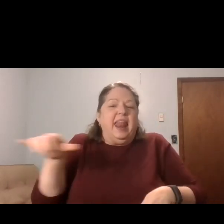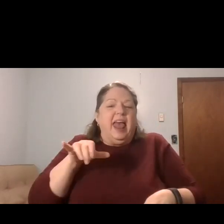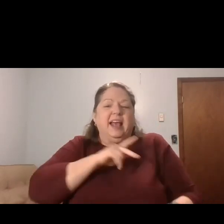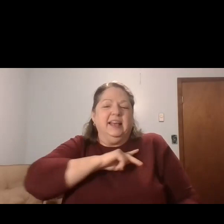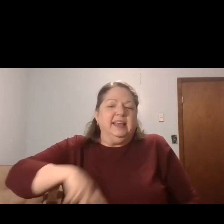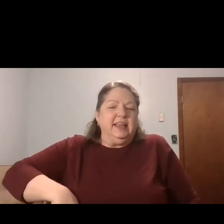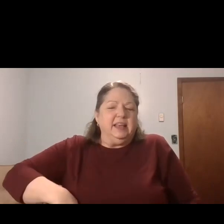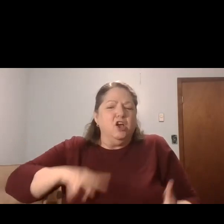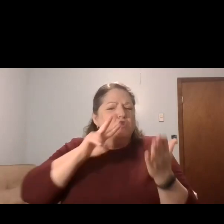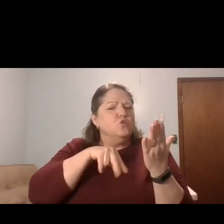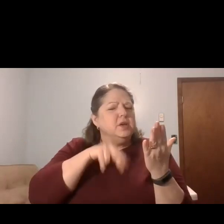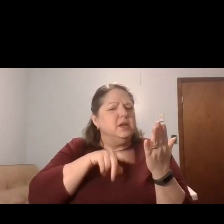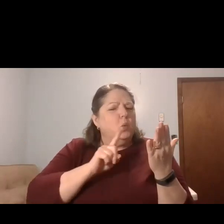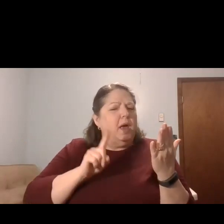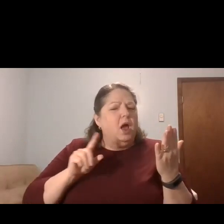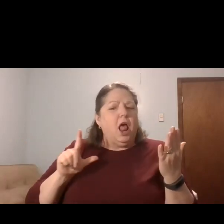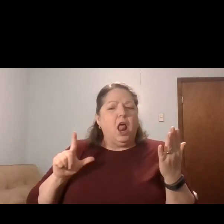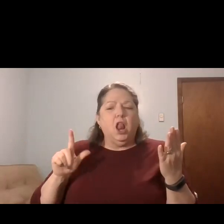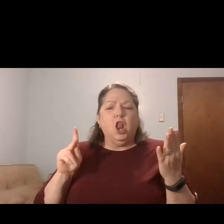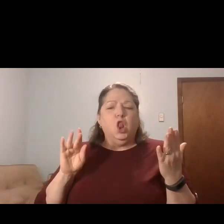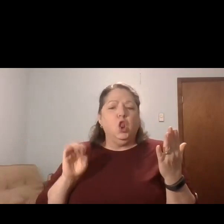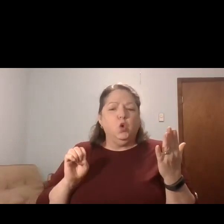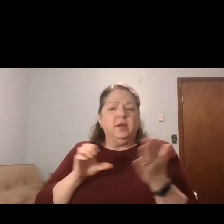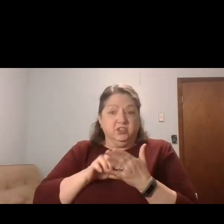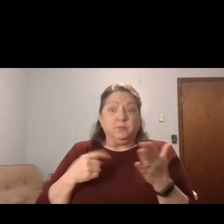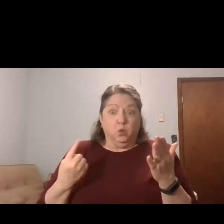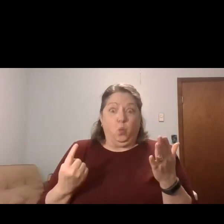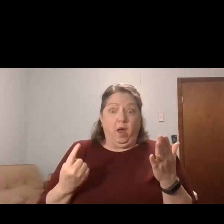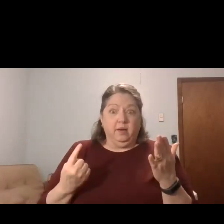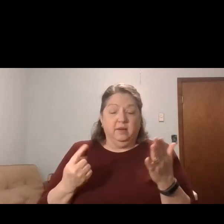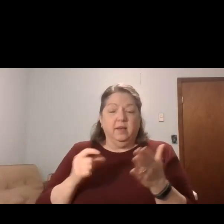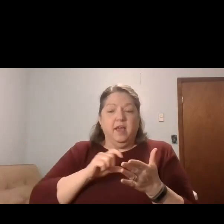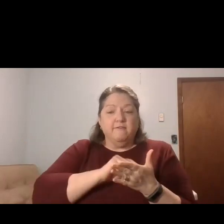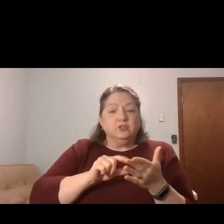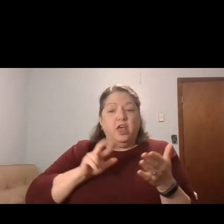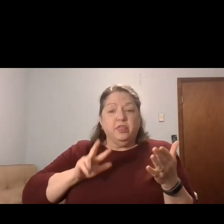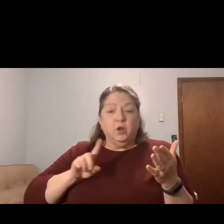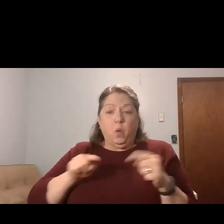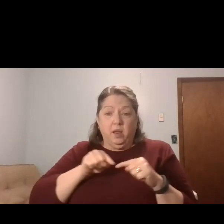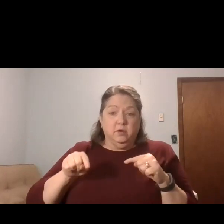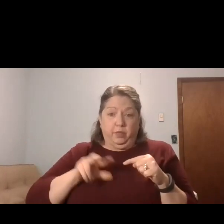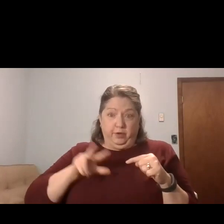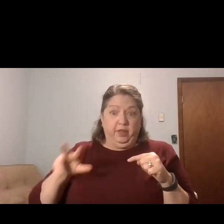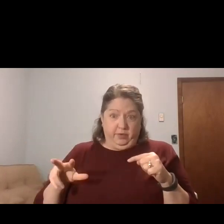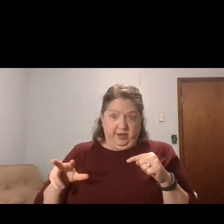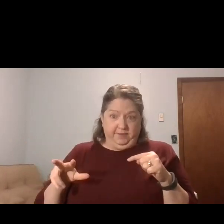you from the book of Luke, chapter 1, verses 31 and 33. Luke 1, verses 31